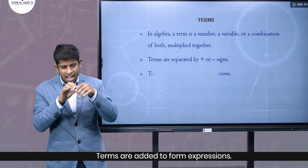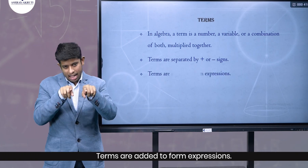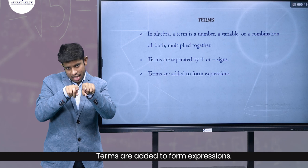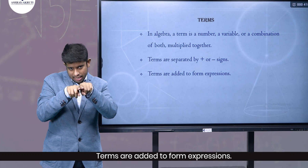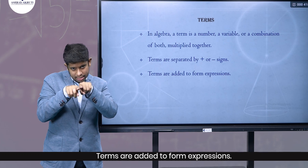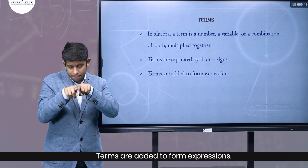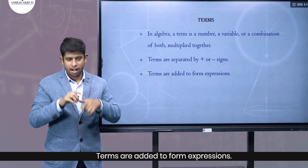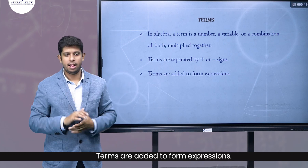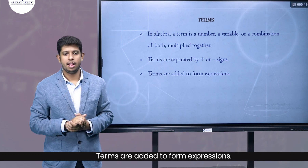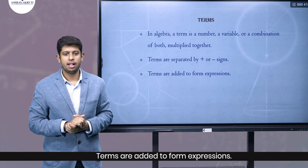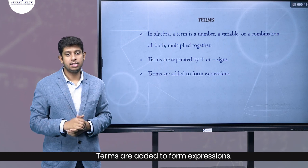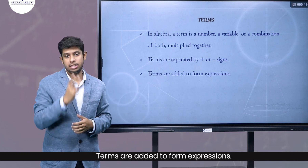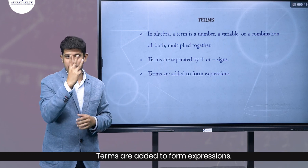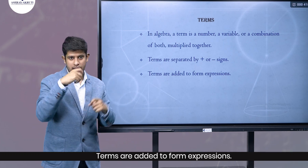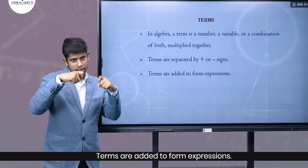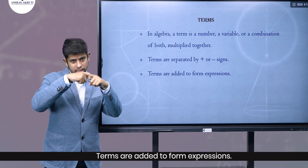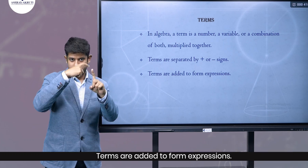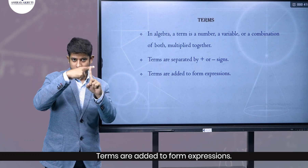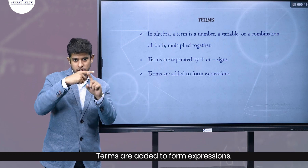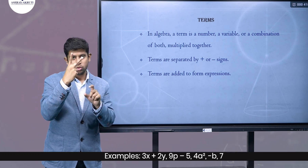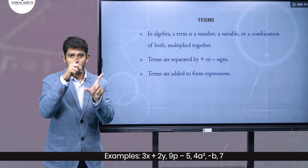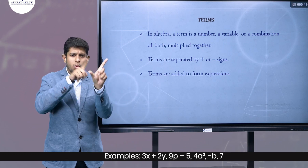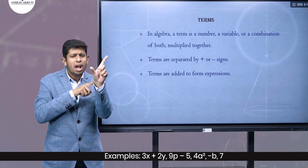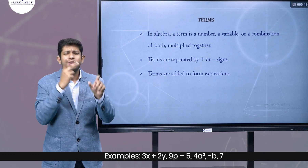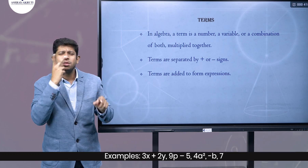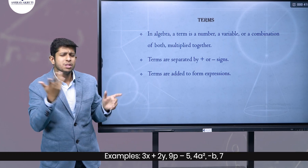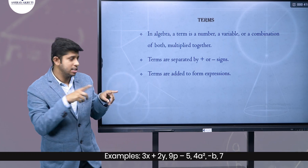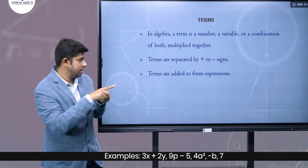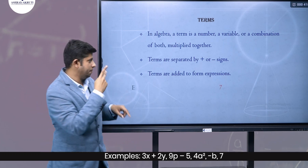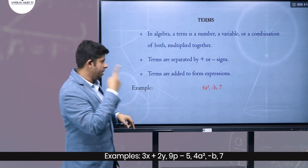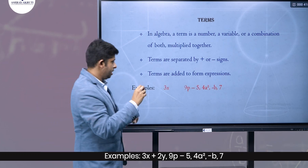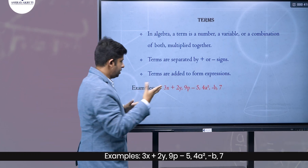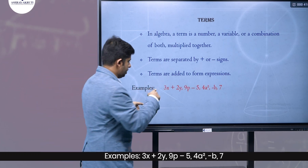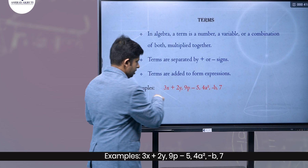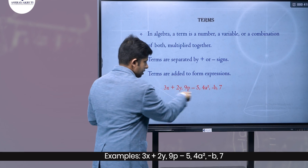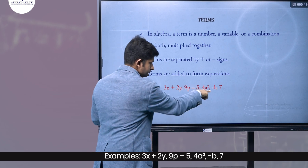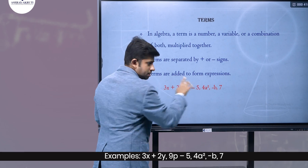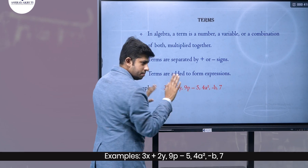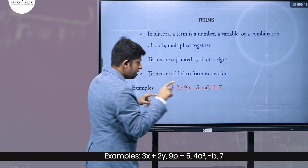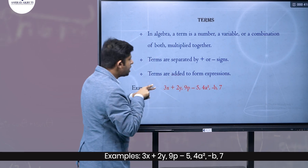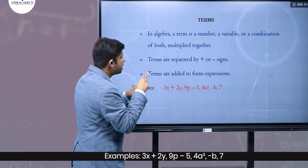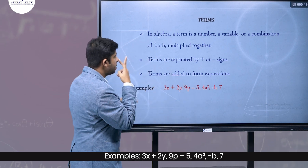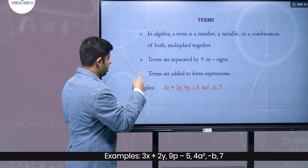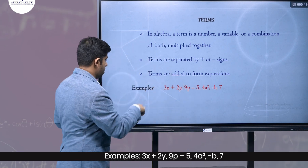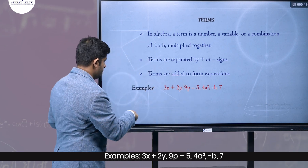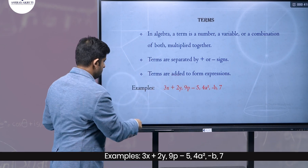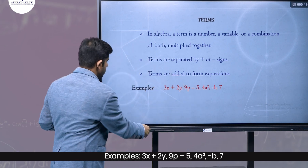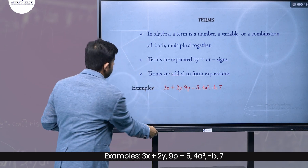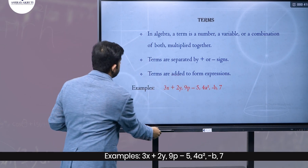Terms are added to form expressions. Examples: 3x plus 2y, 9p